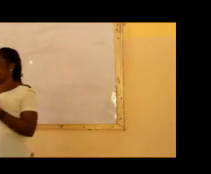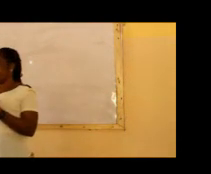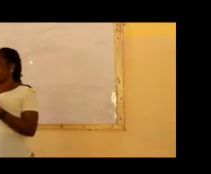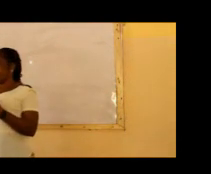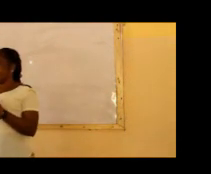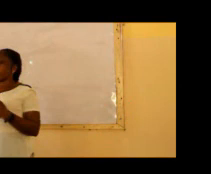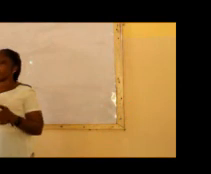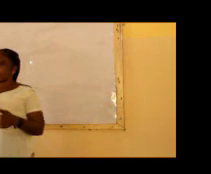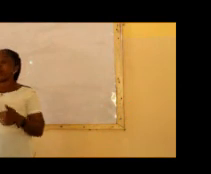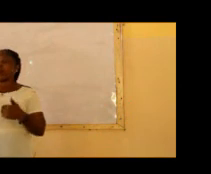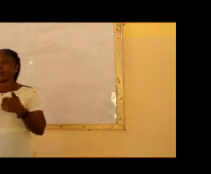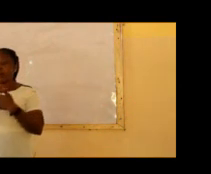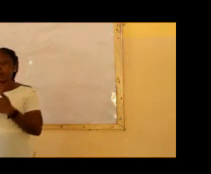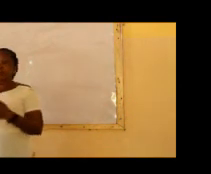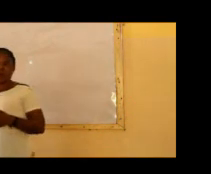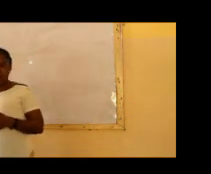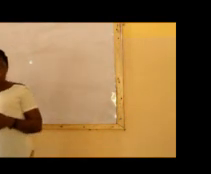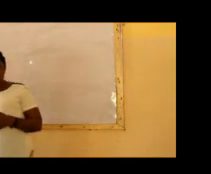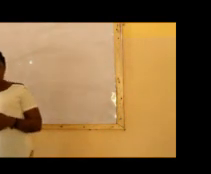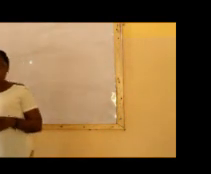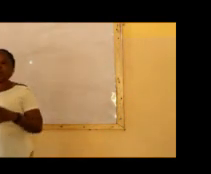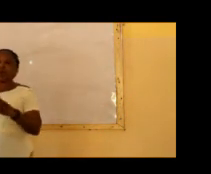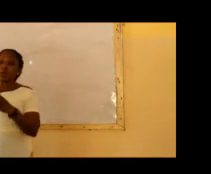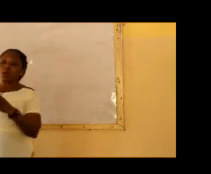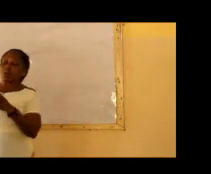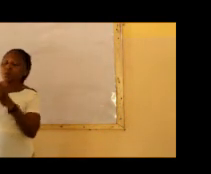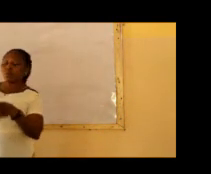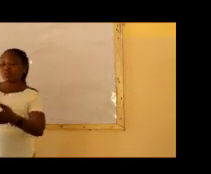have had or read.